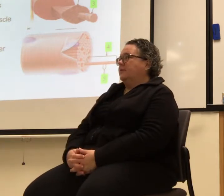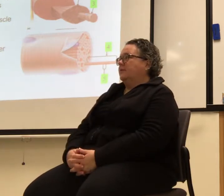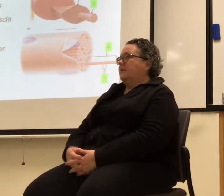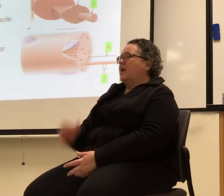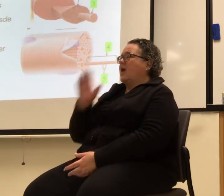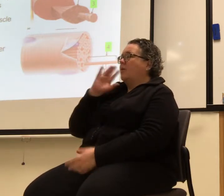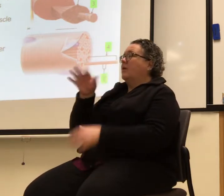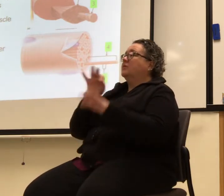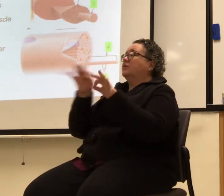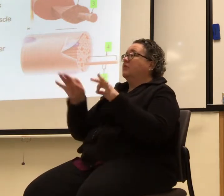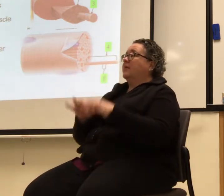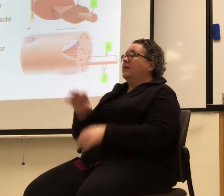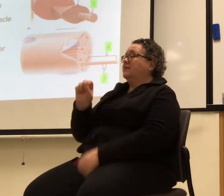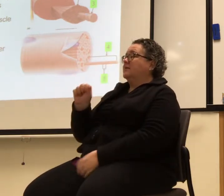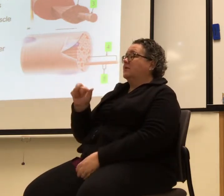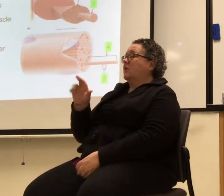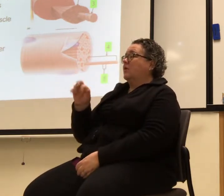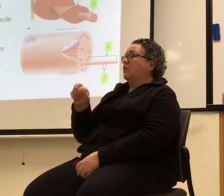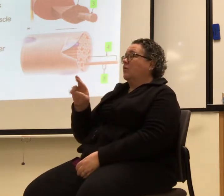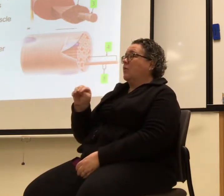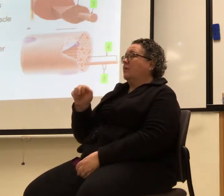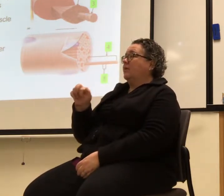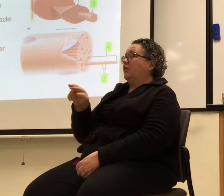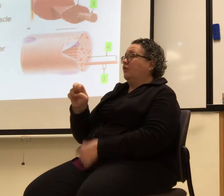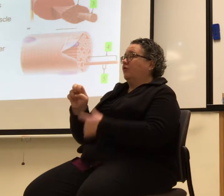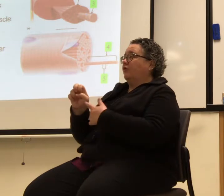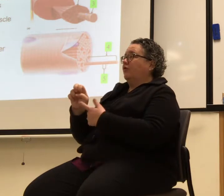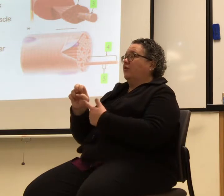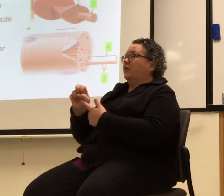describe it as the sarcomere is the smallest